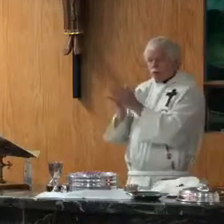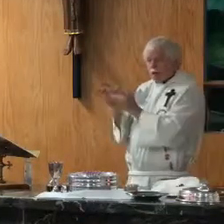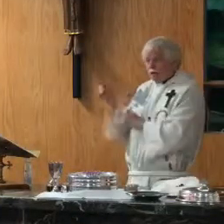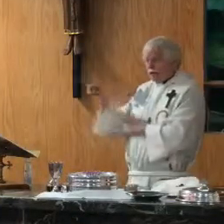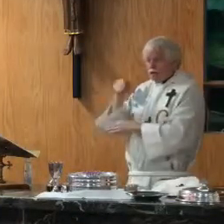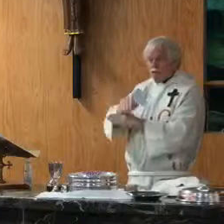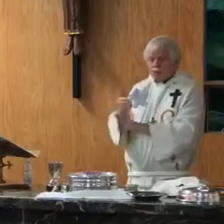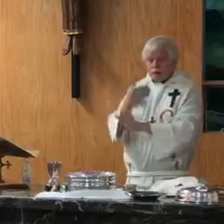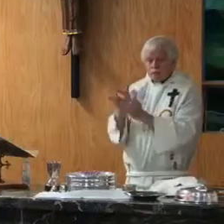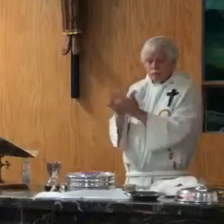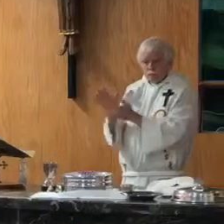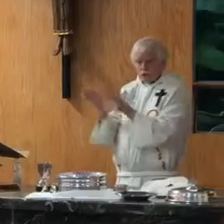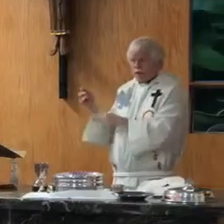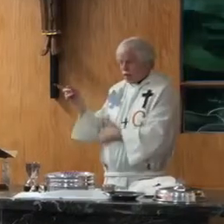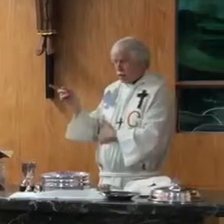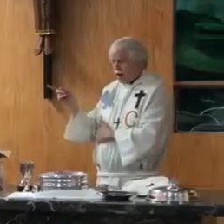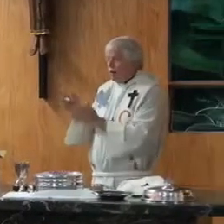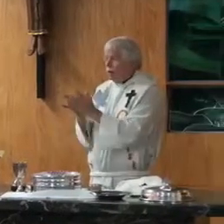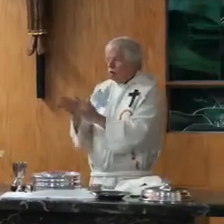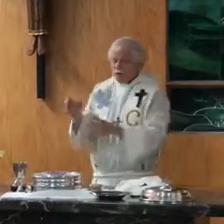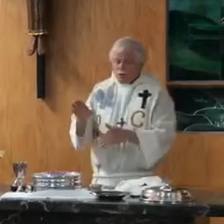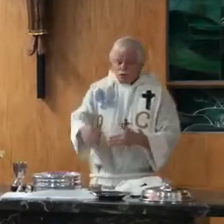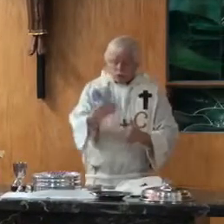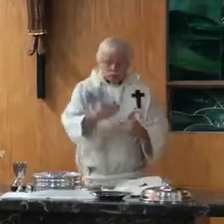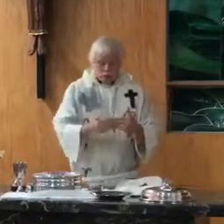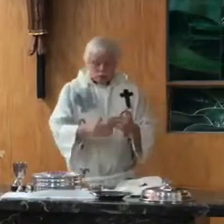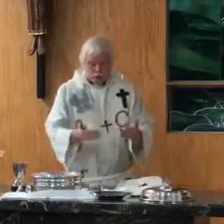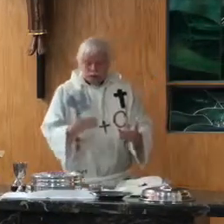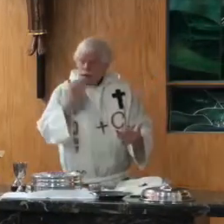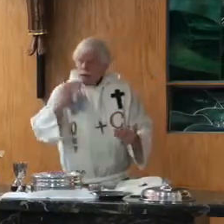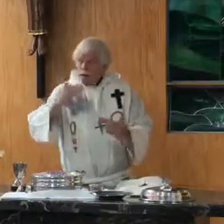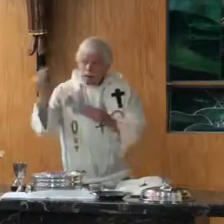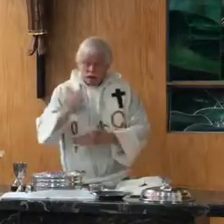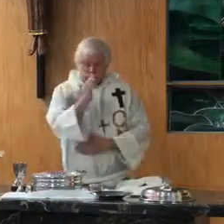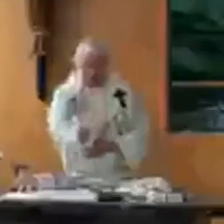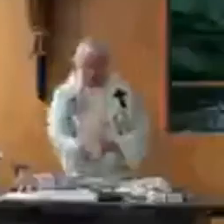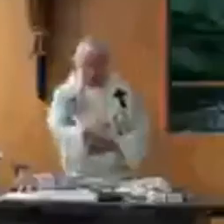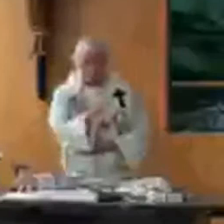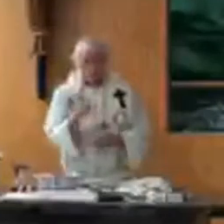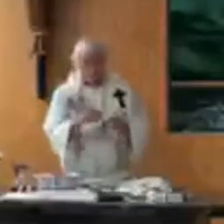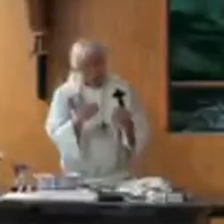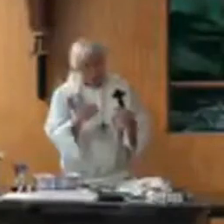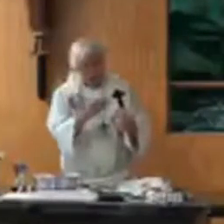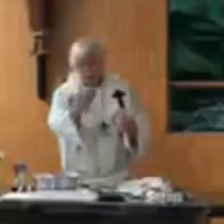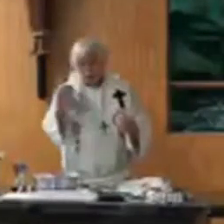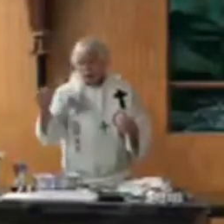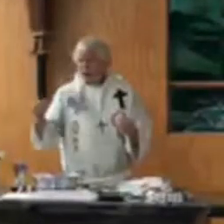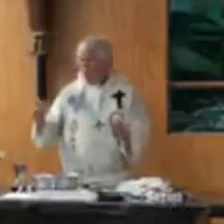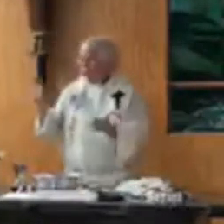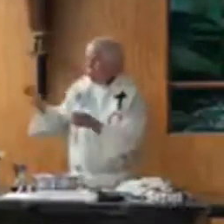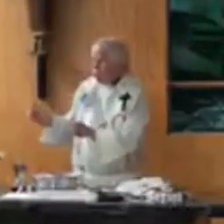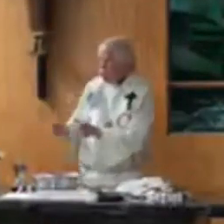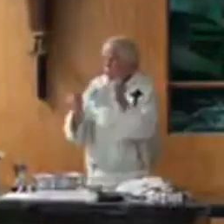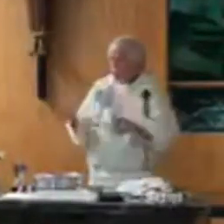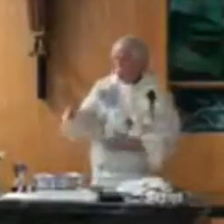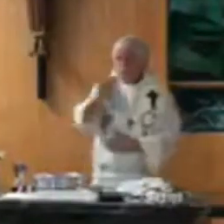Judas betrayed Jesus, the night before Jesus died, Jesus took bread, gave thanks, broke it, gave